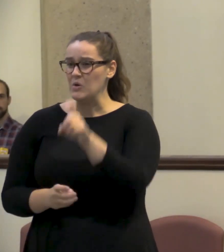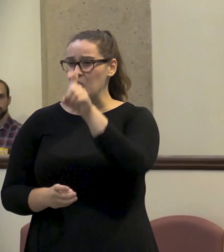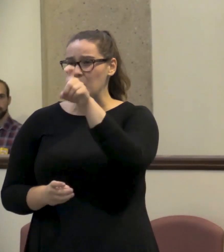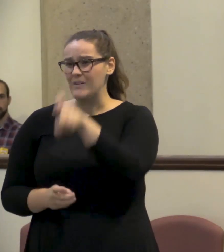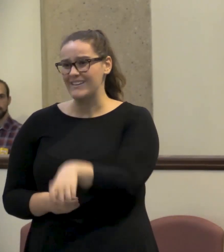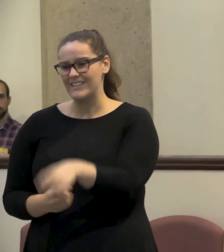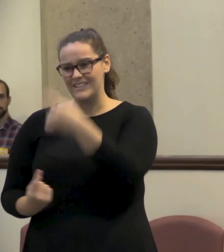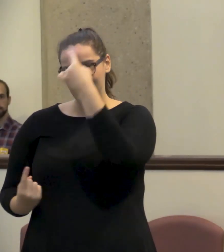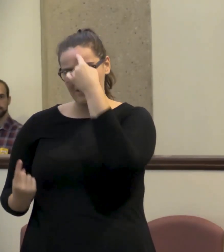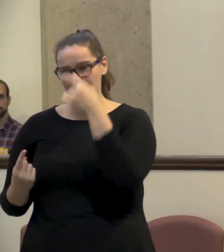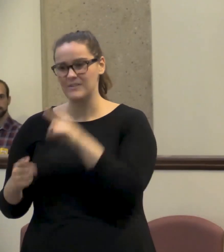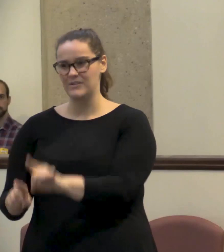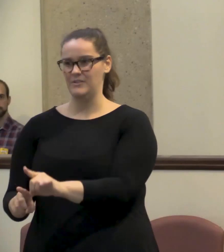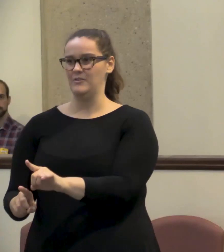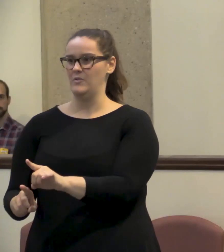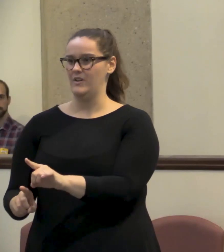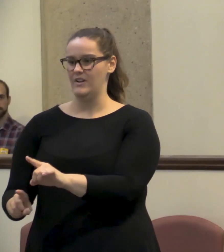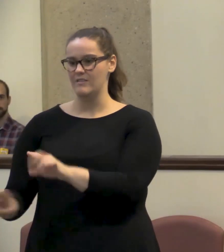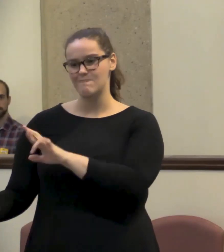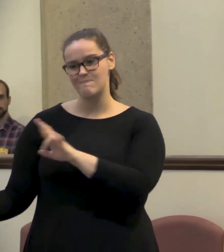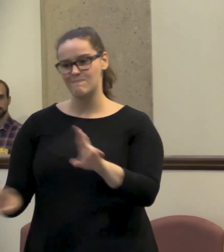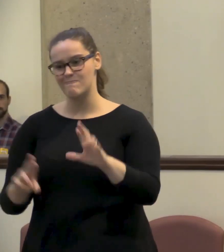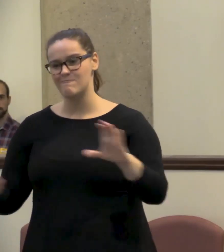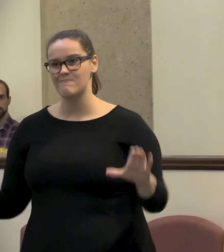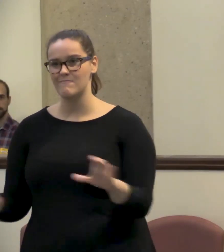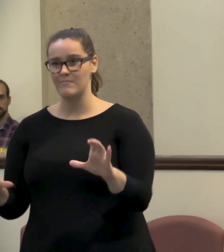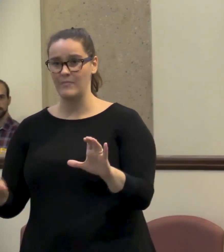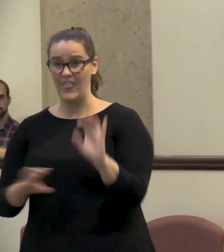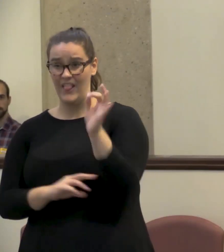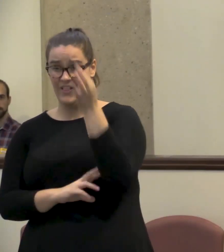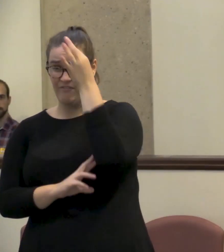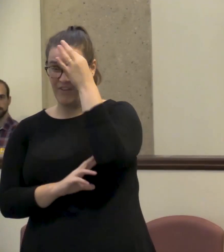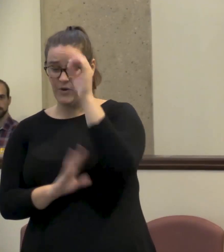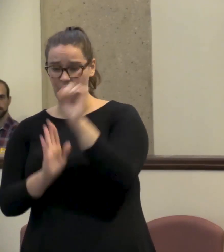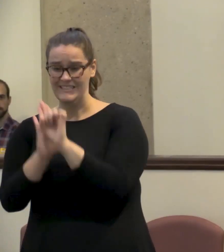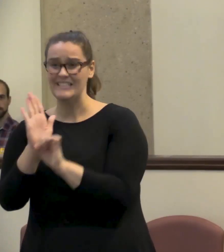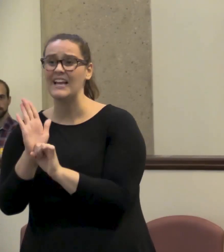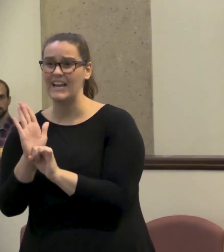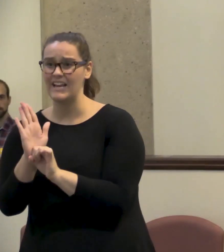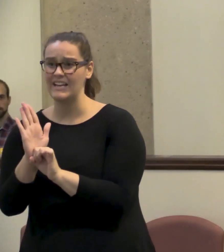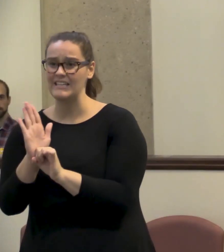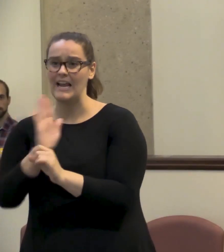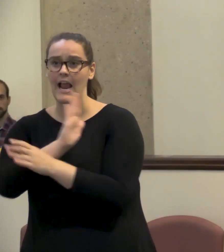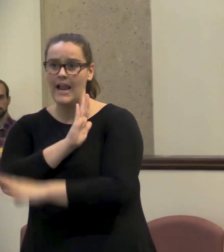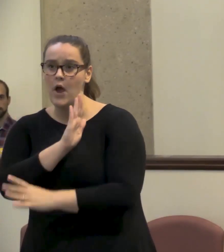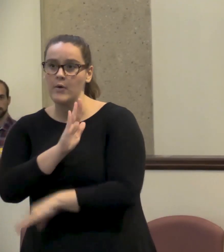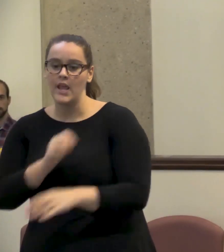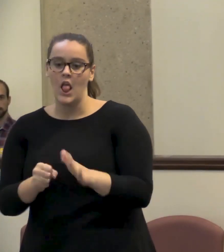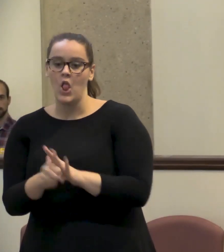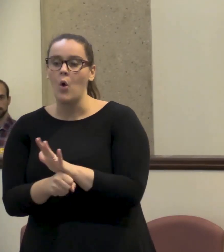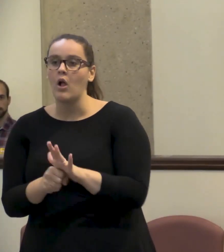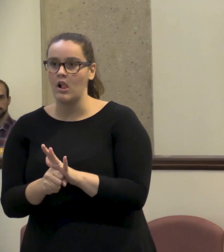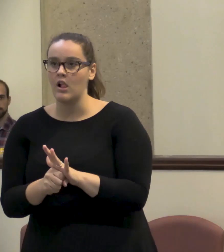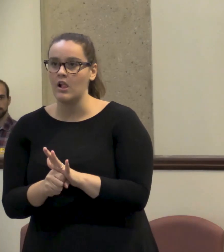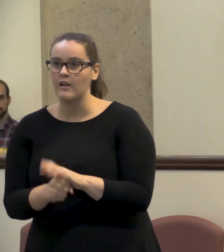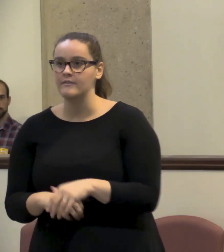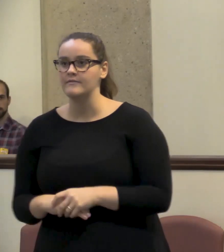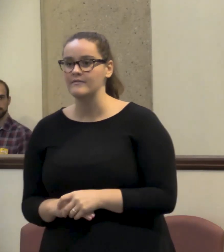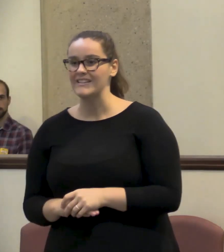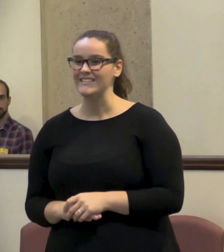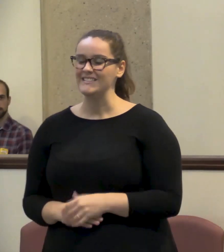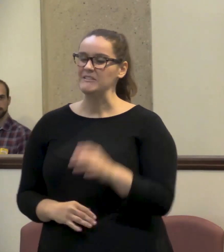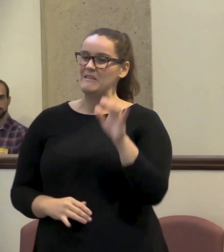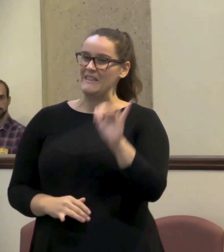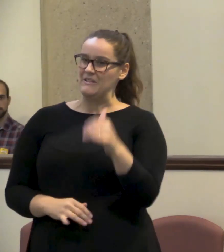emergency footing about this at every level, at the federal level, at the state level, at the county level, at the local level. And that's why I'm so